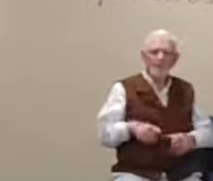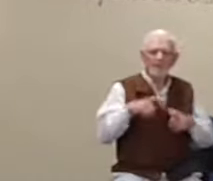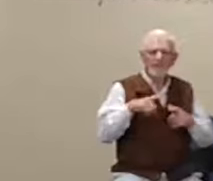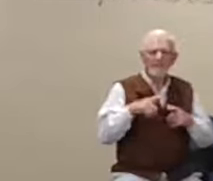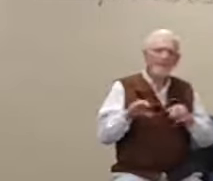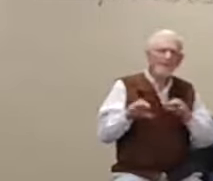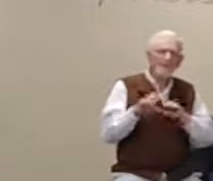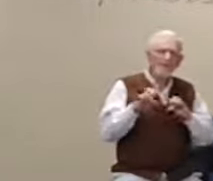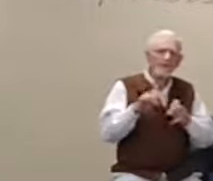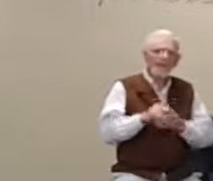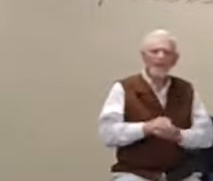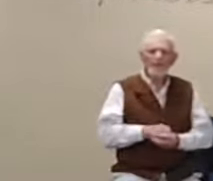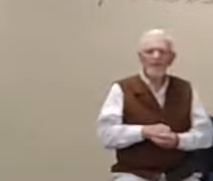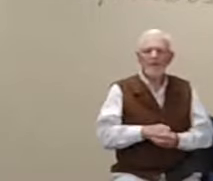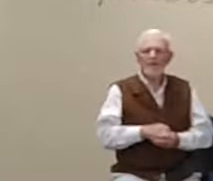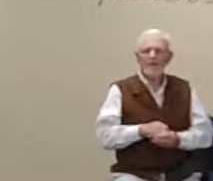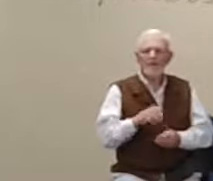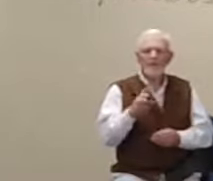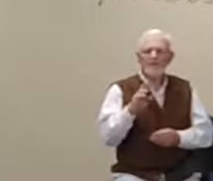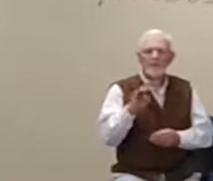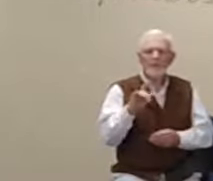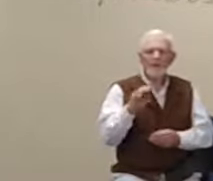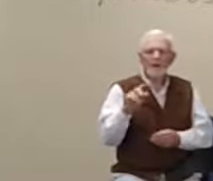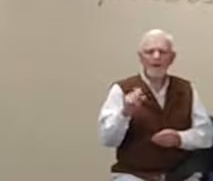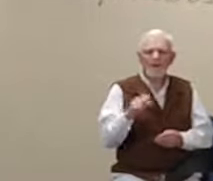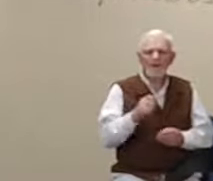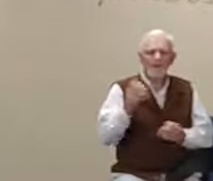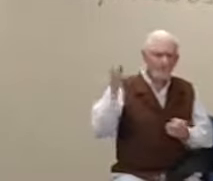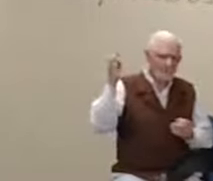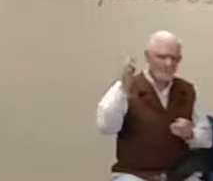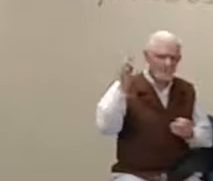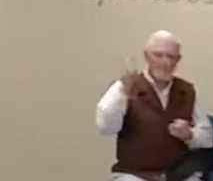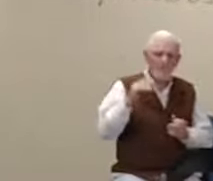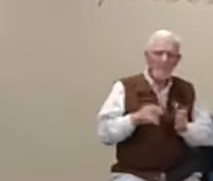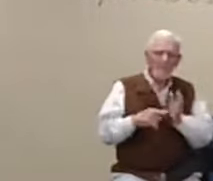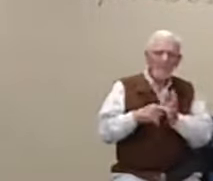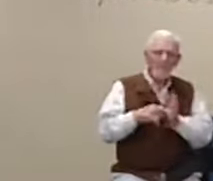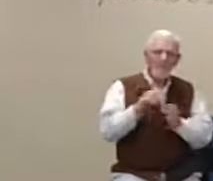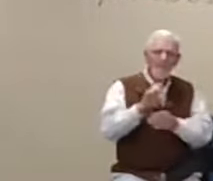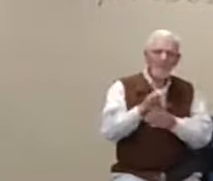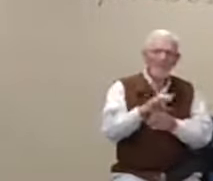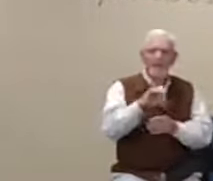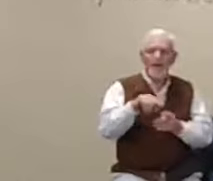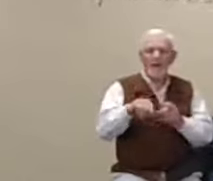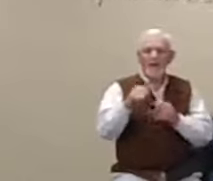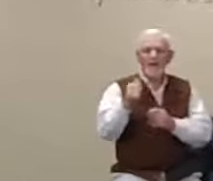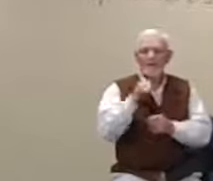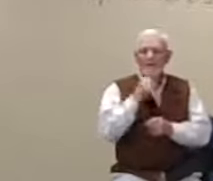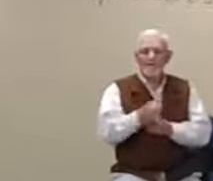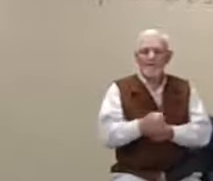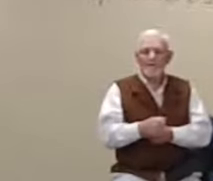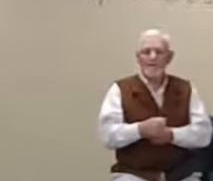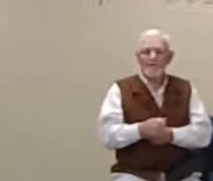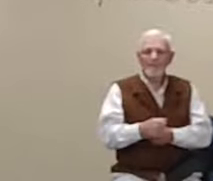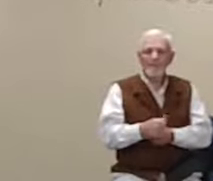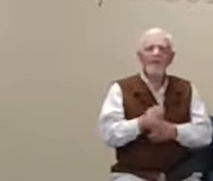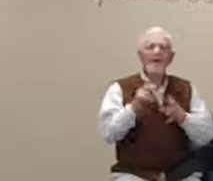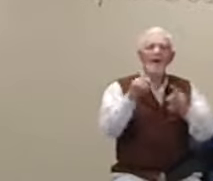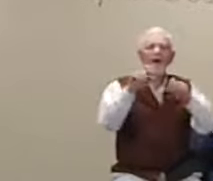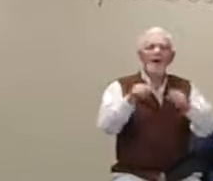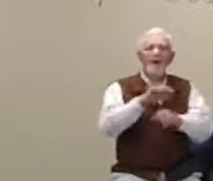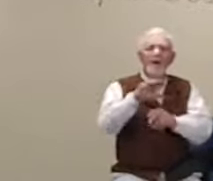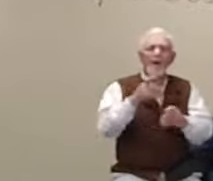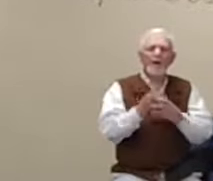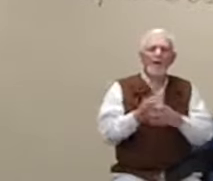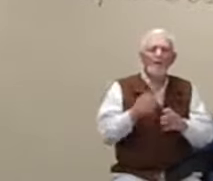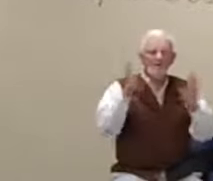Billings and preaching and showing up at church when others don't, amen, putting up with all the problems